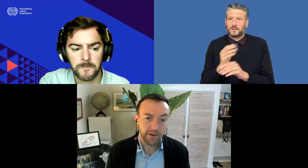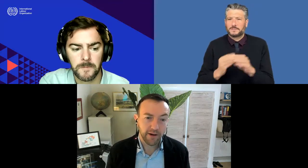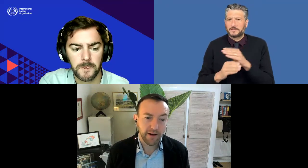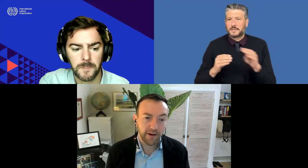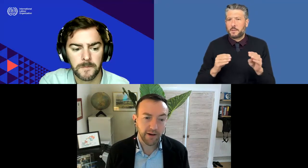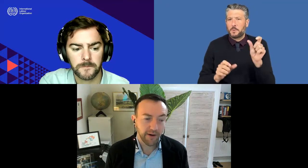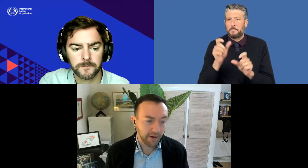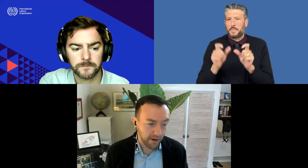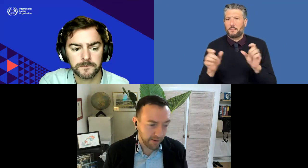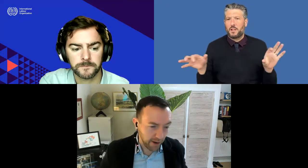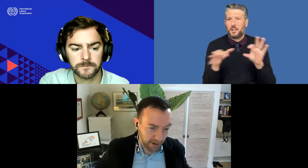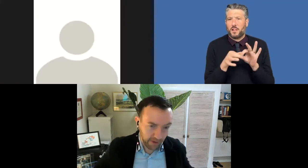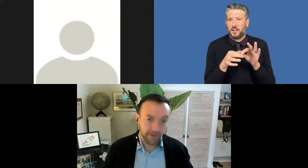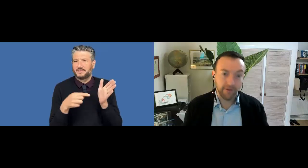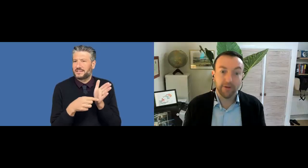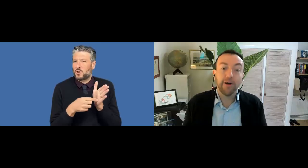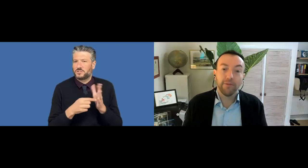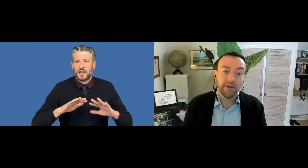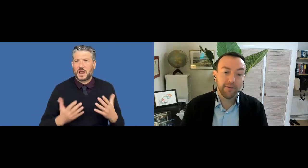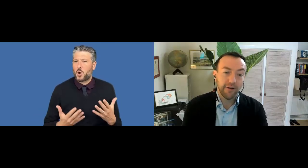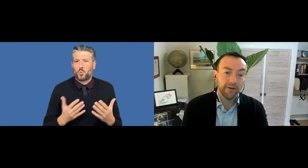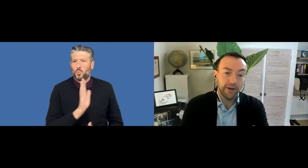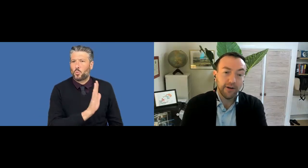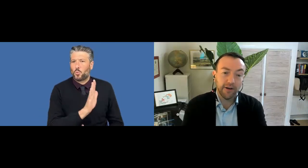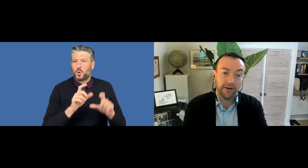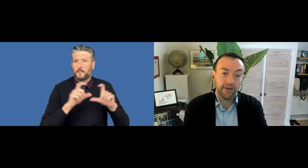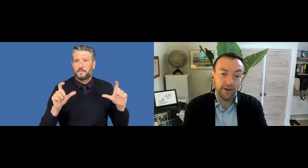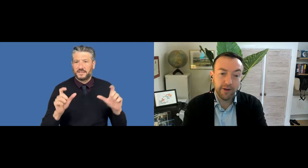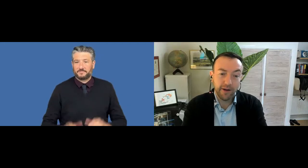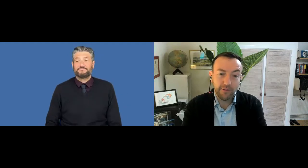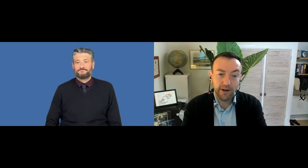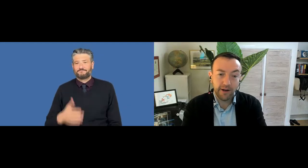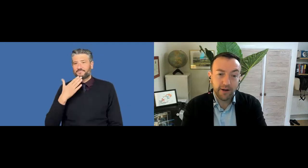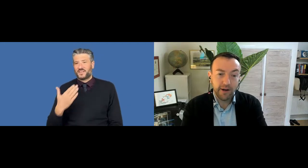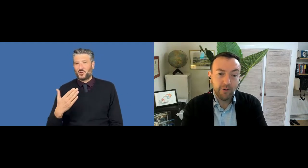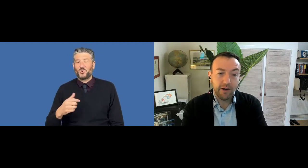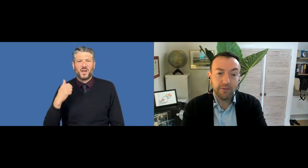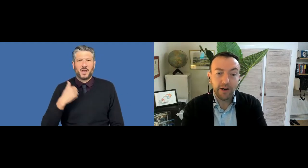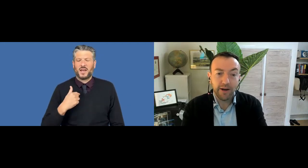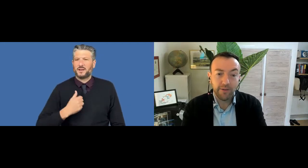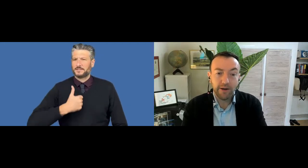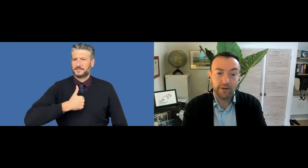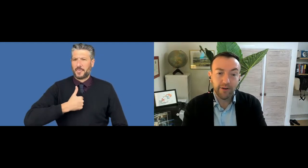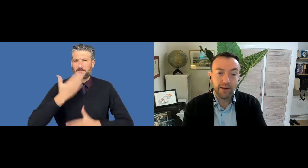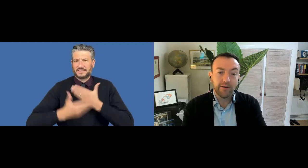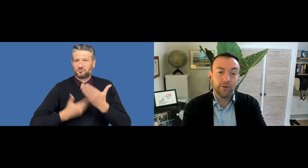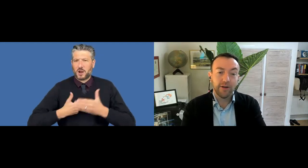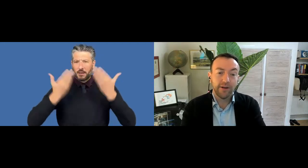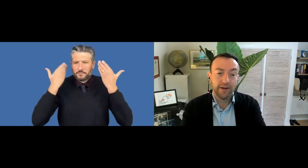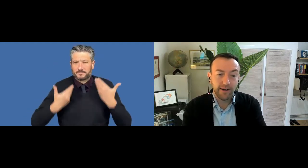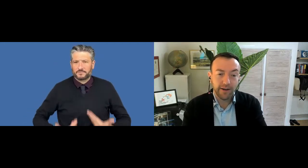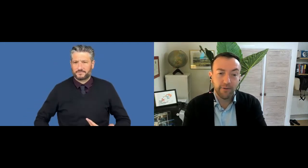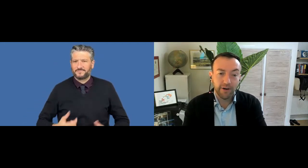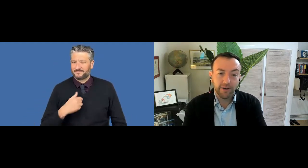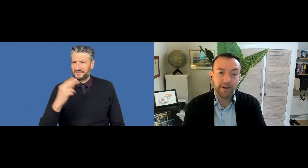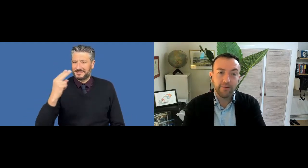you. And if I may just describe myself for those that can't see me, I'm a white middle-aged male, slightly squinting